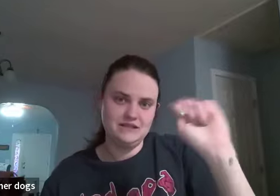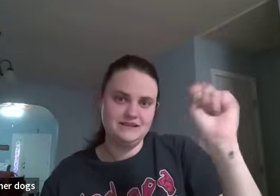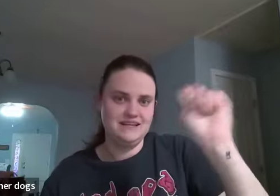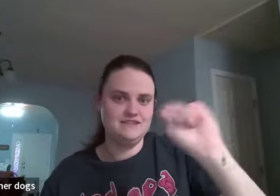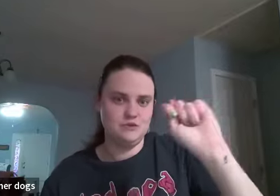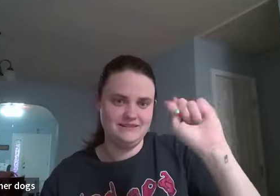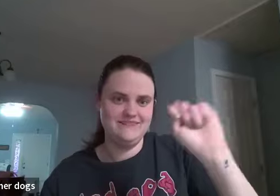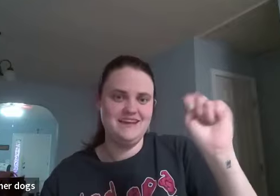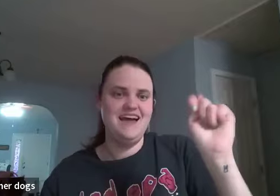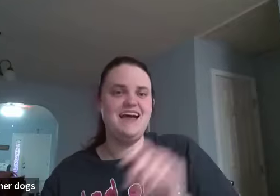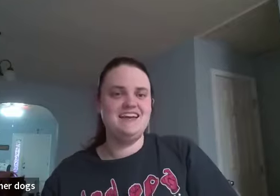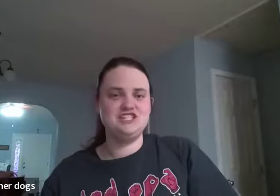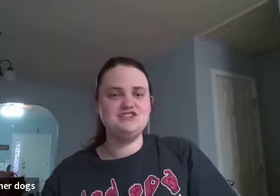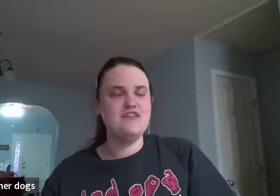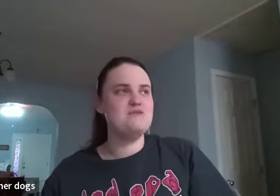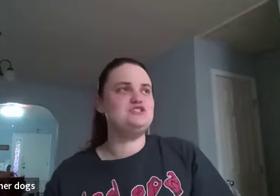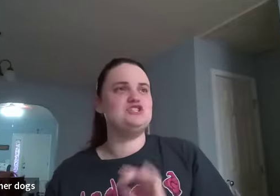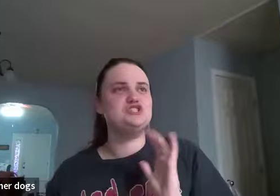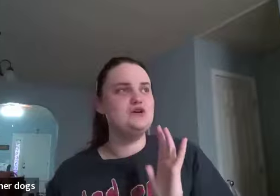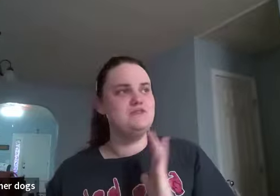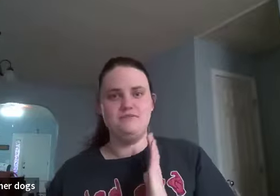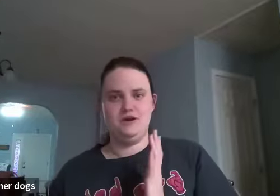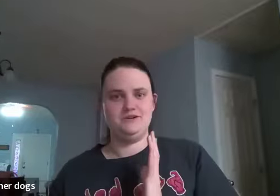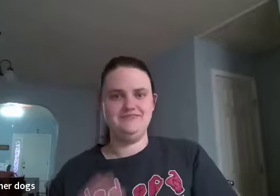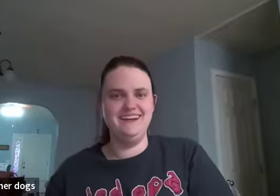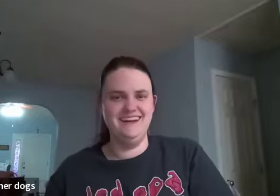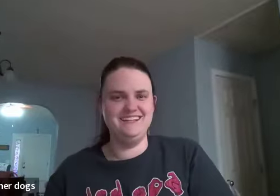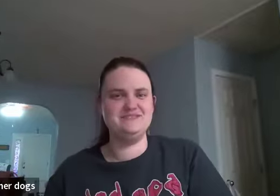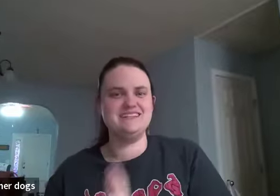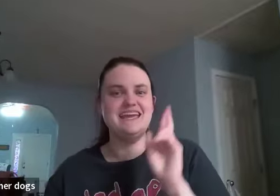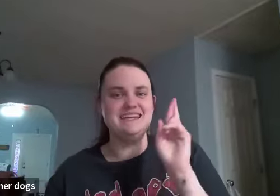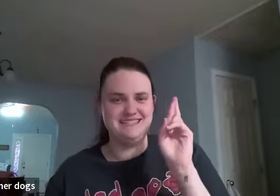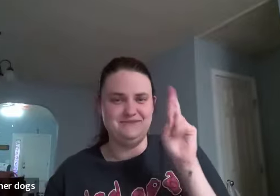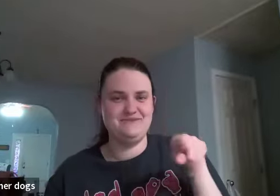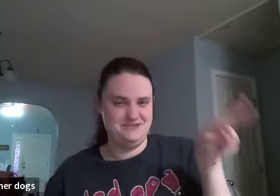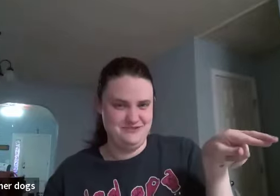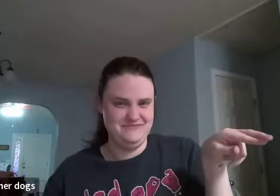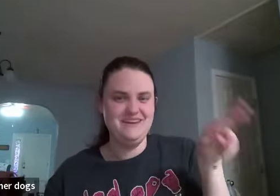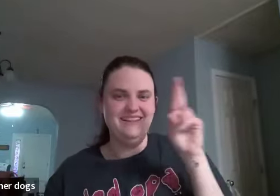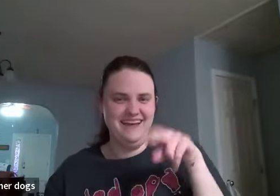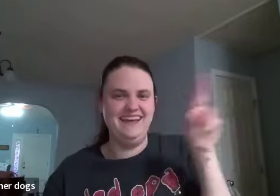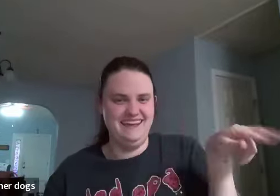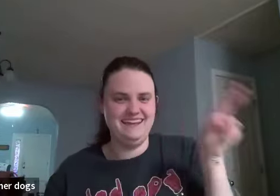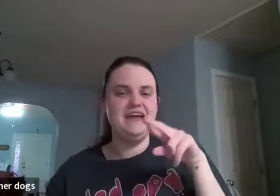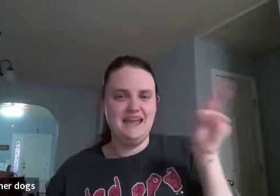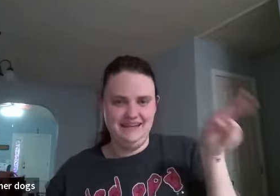Toilet, I need the toilet. And she thought that was just so not proper. She was like, it needs to be restroom. It